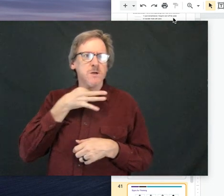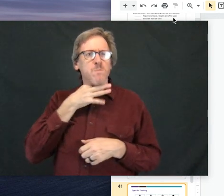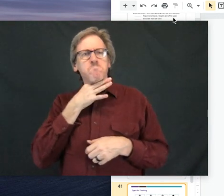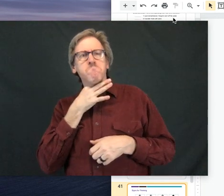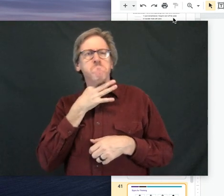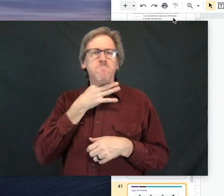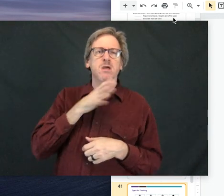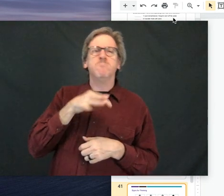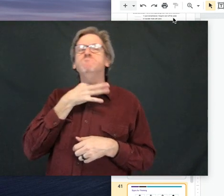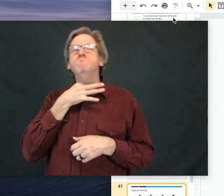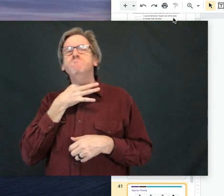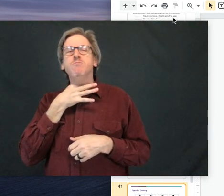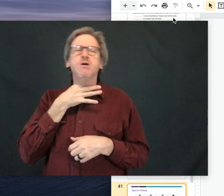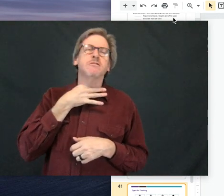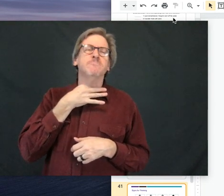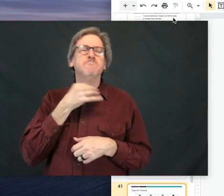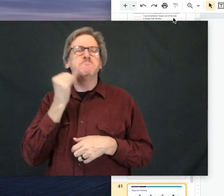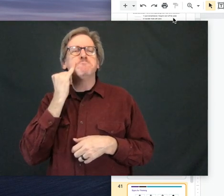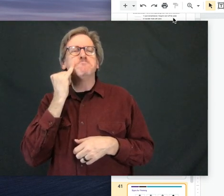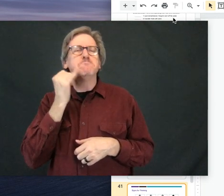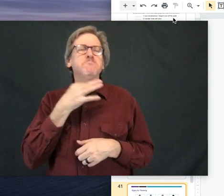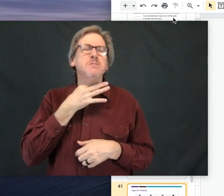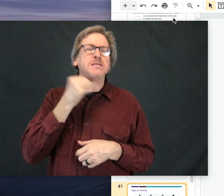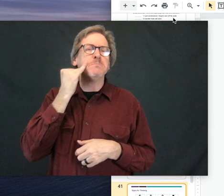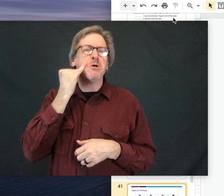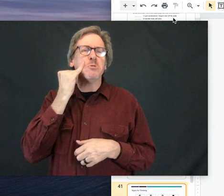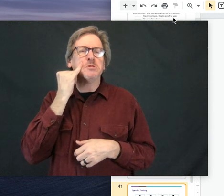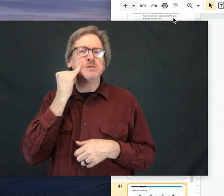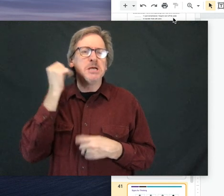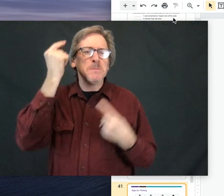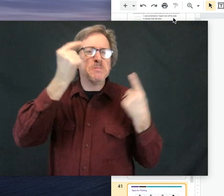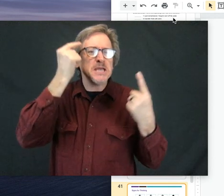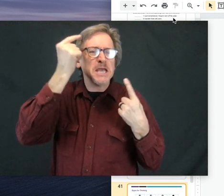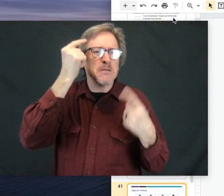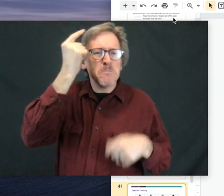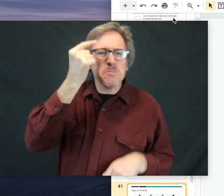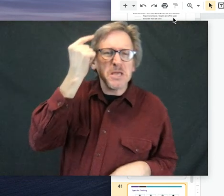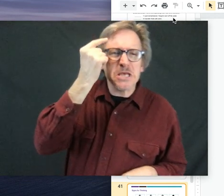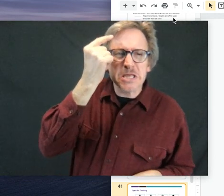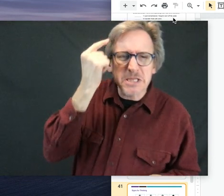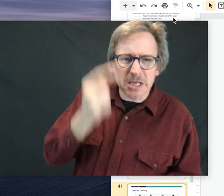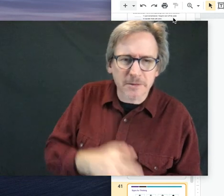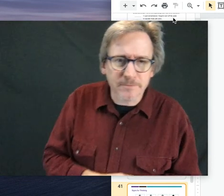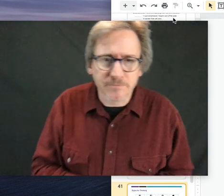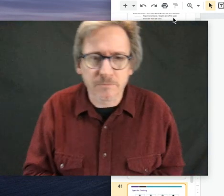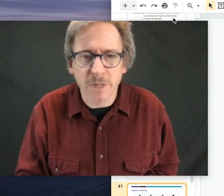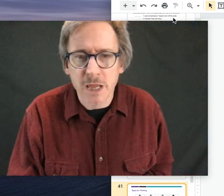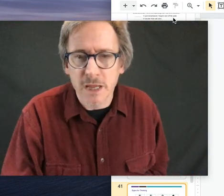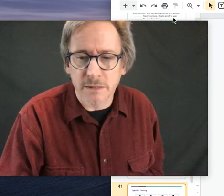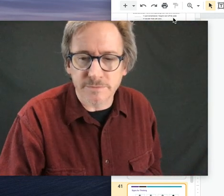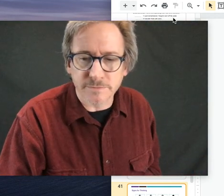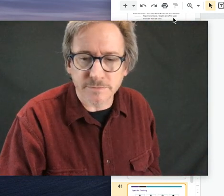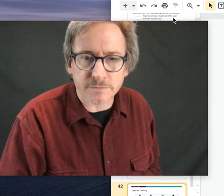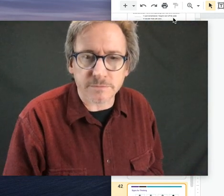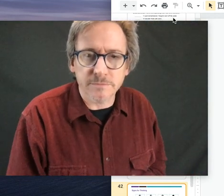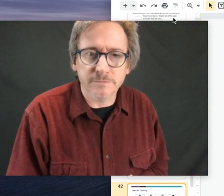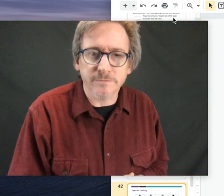curious. I wonder. I suppose. Thinking. Think.